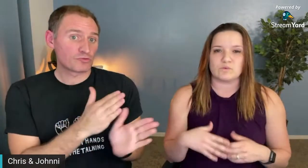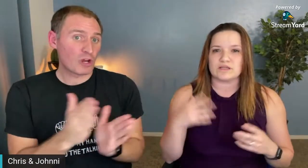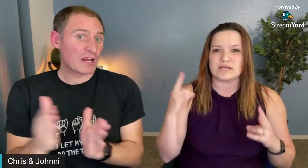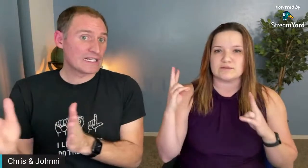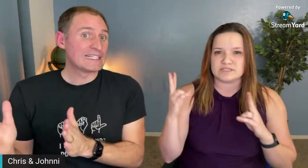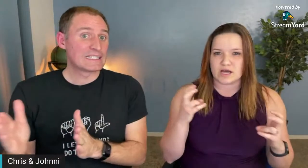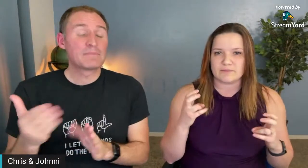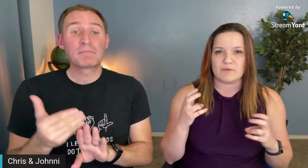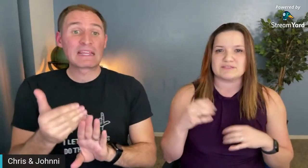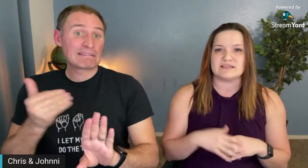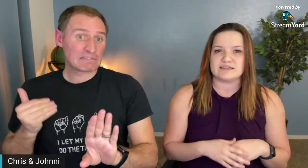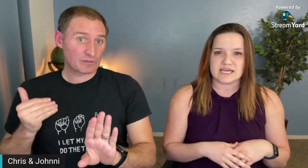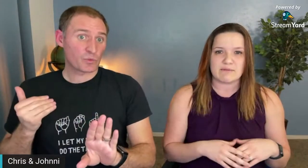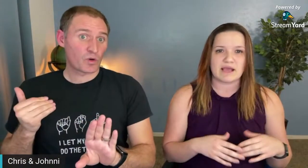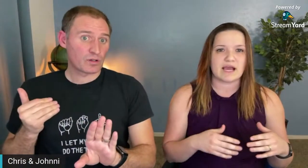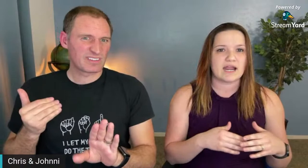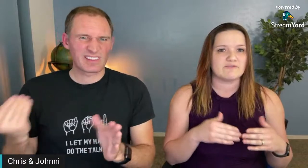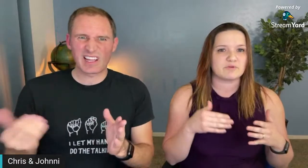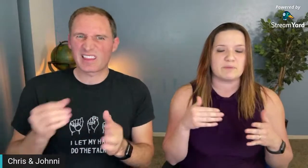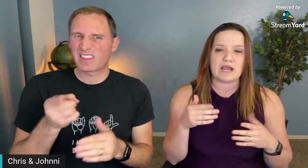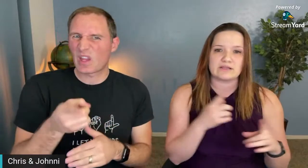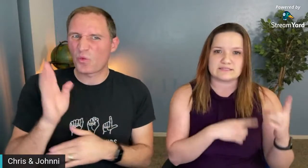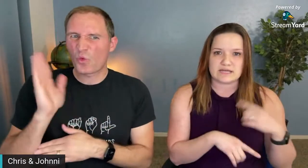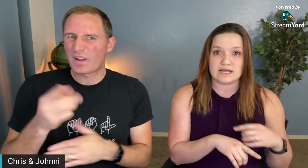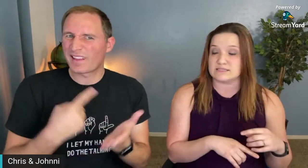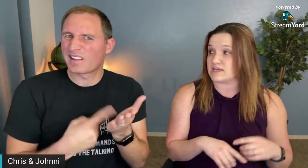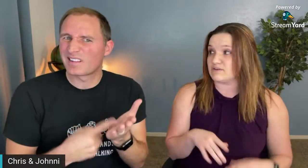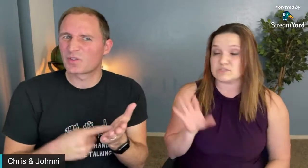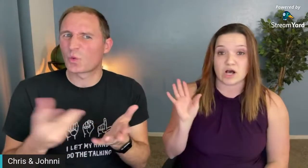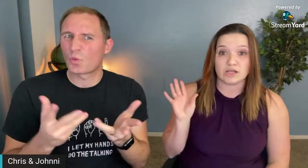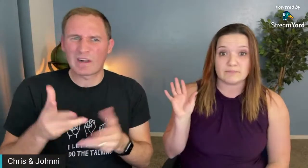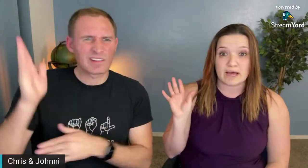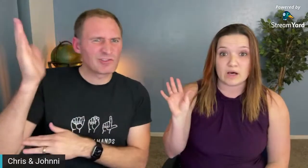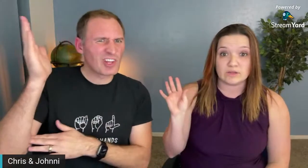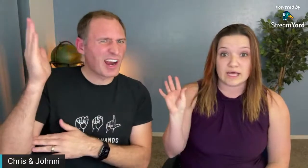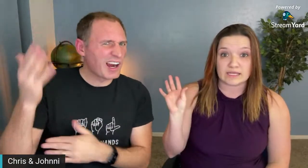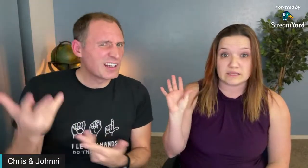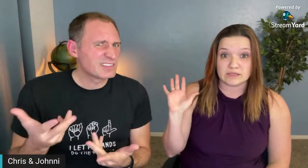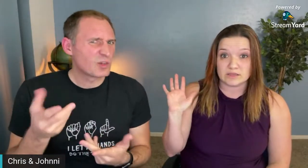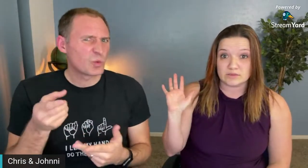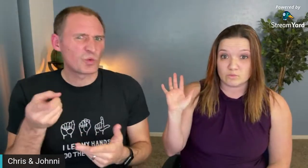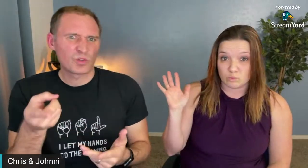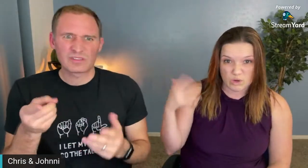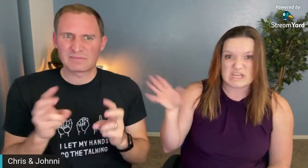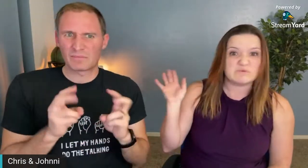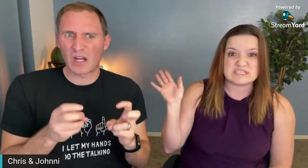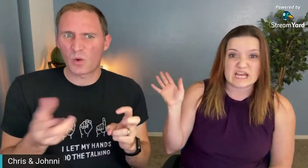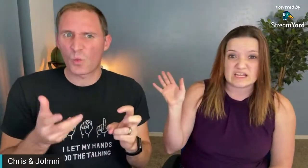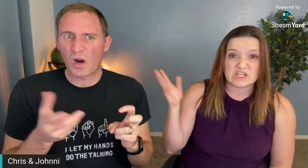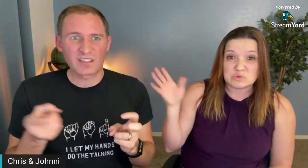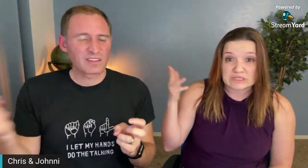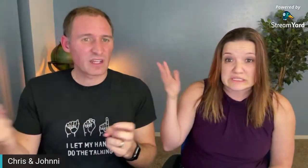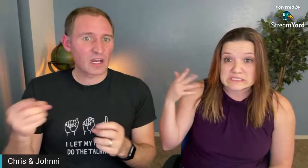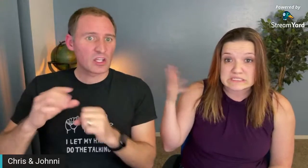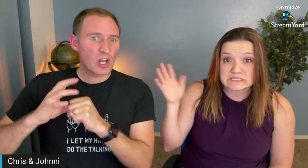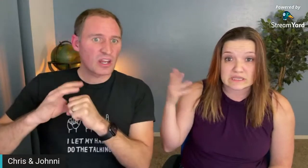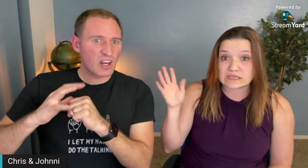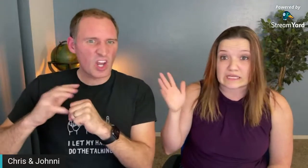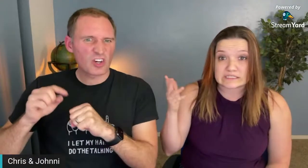are they going to be talking about? What's the theme? And kind of prepare the signs. Like if it was all about like what he was saying, the nucleus and things